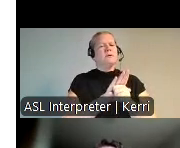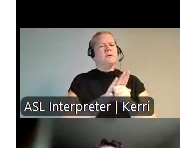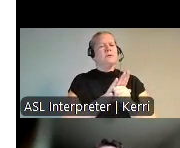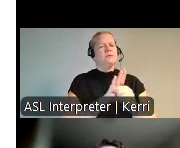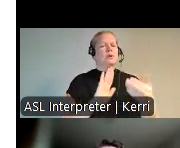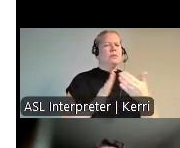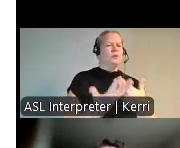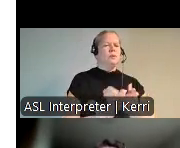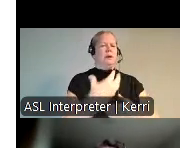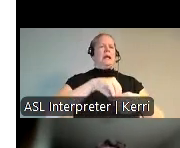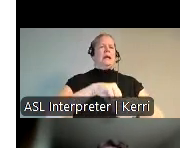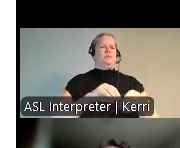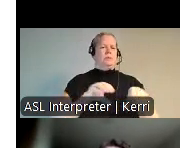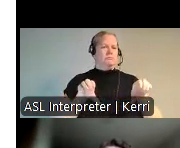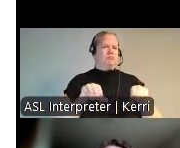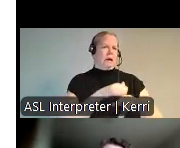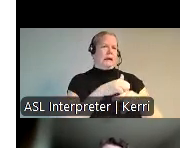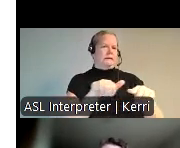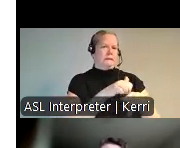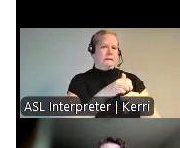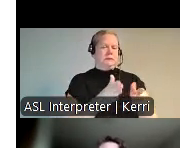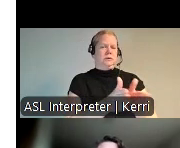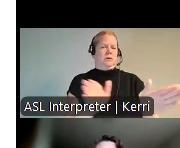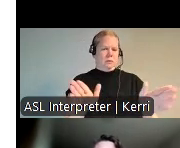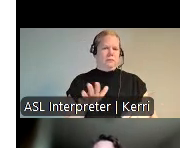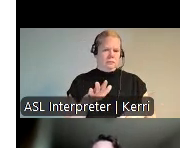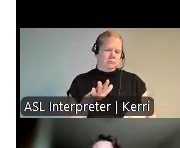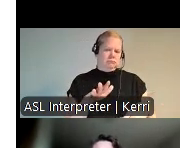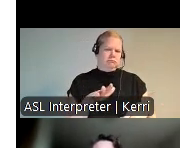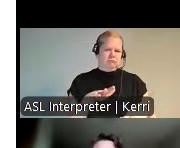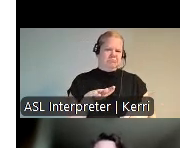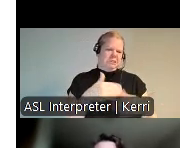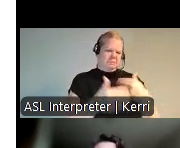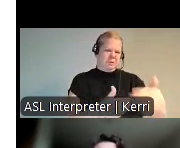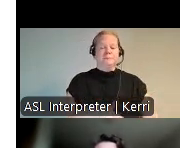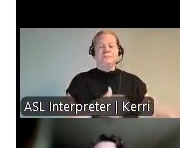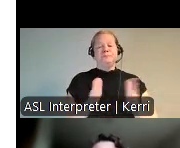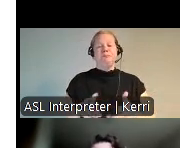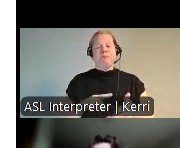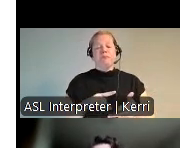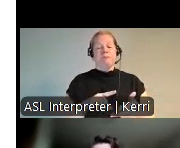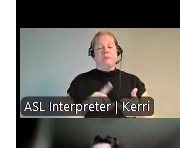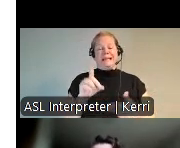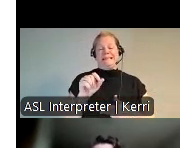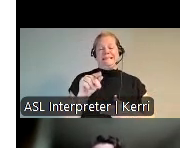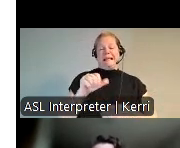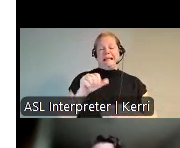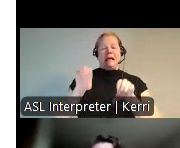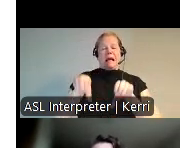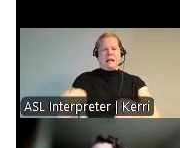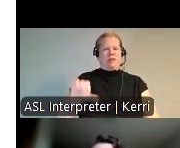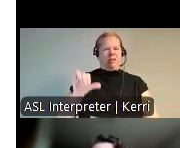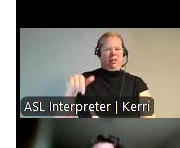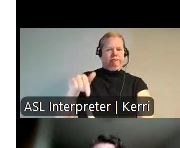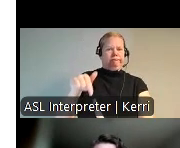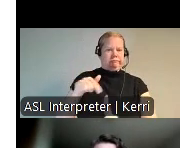community engagement practice throughout our process, and data and action, which is really